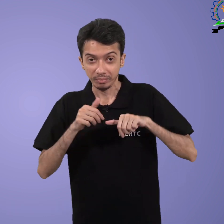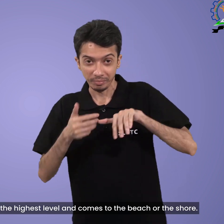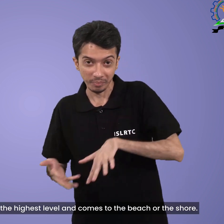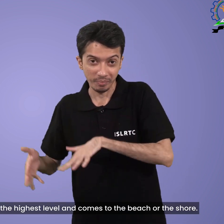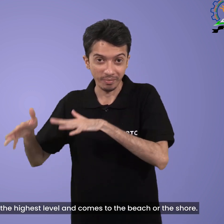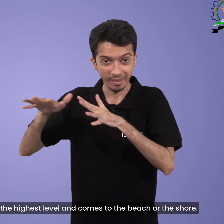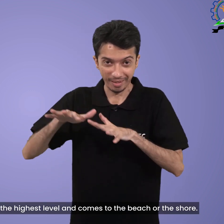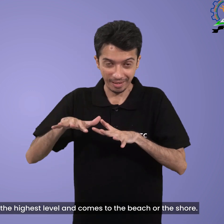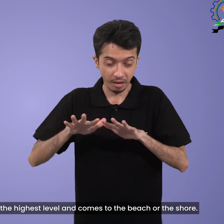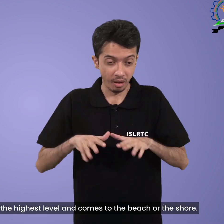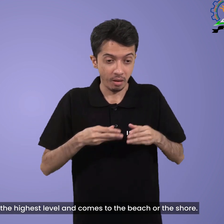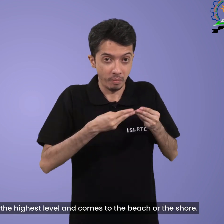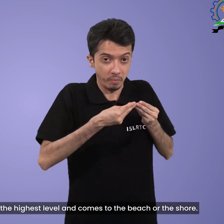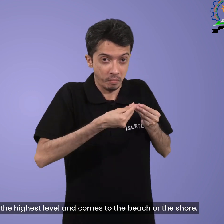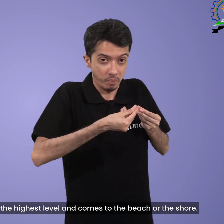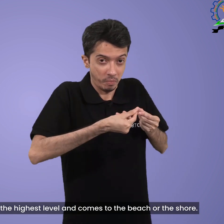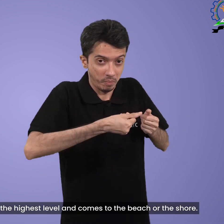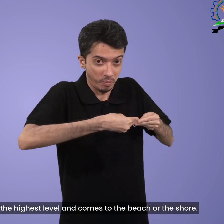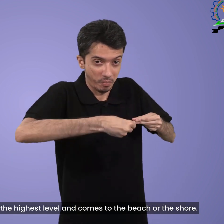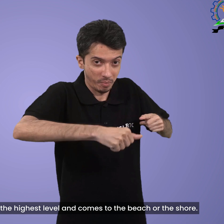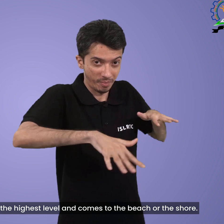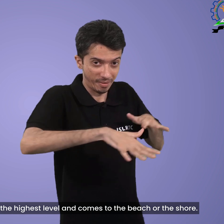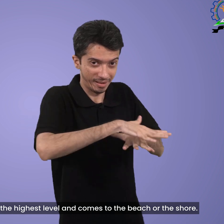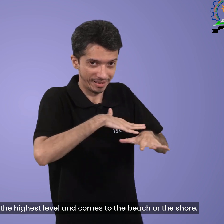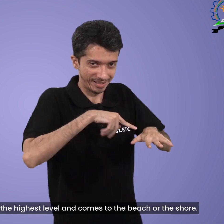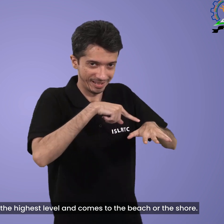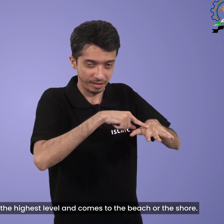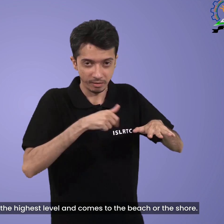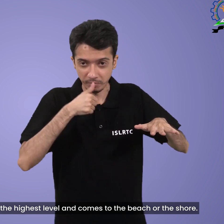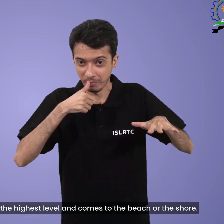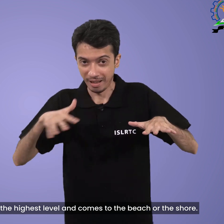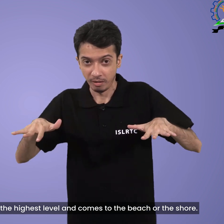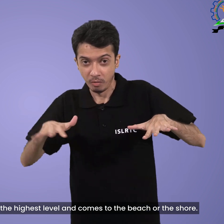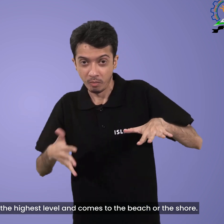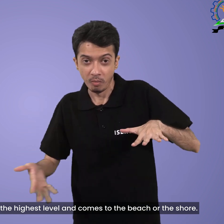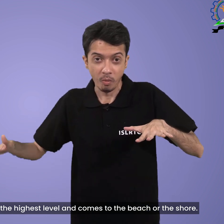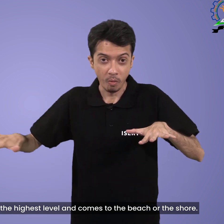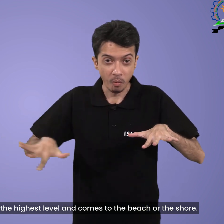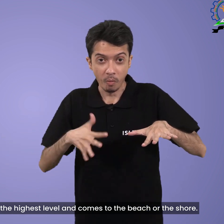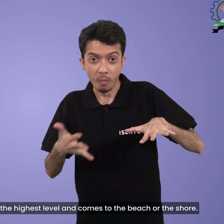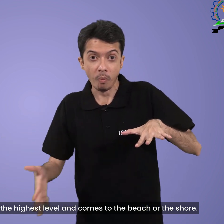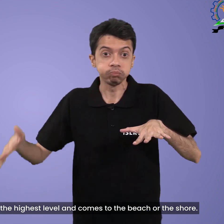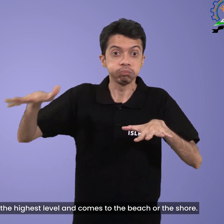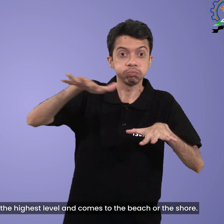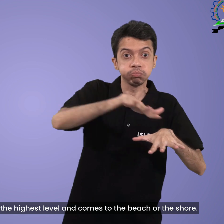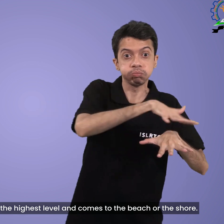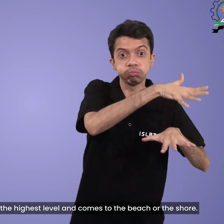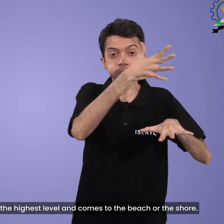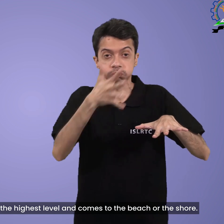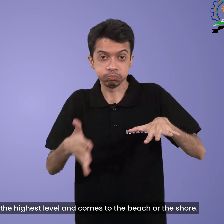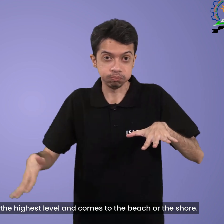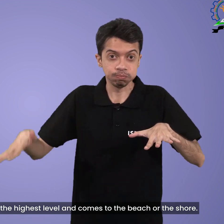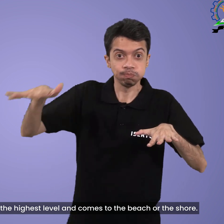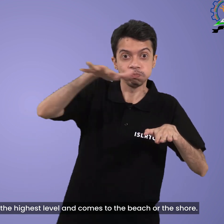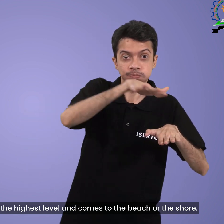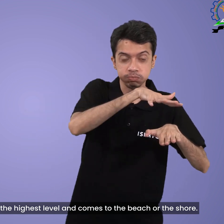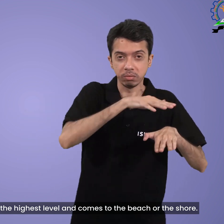It is high tide when the water rises to the highest level and comes to the beach or the shore.